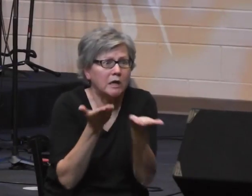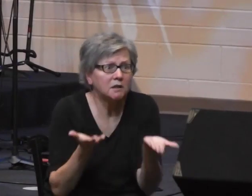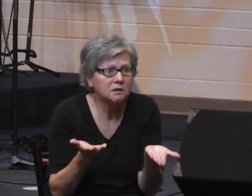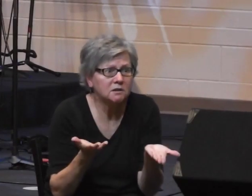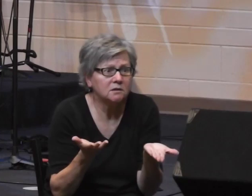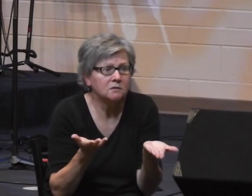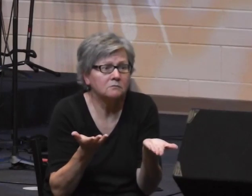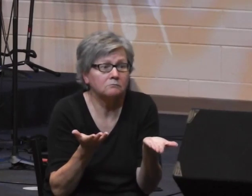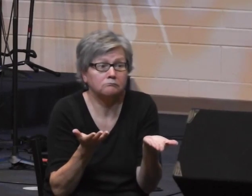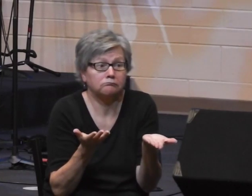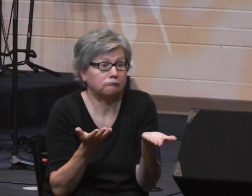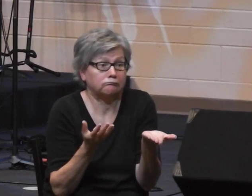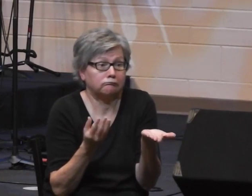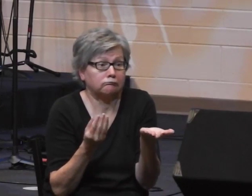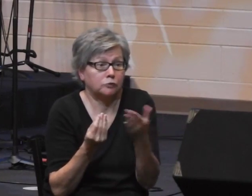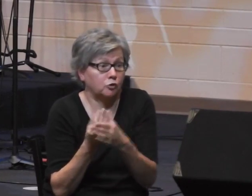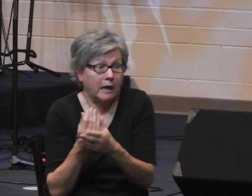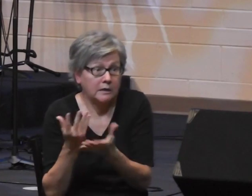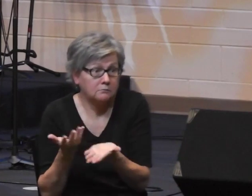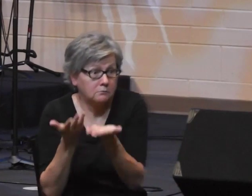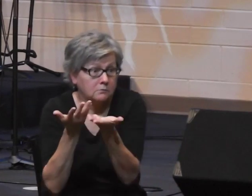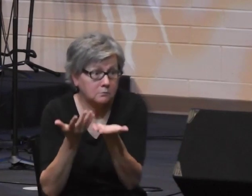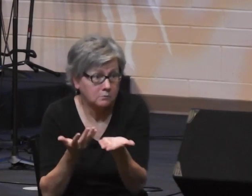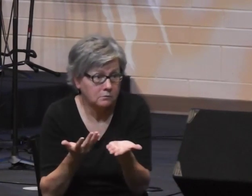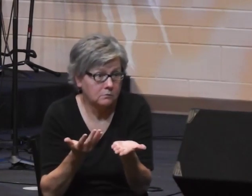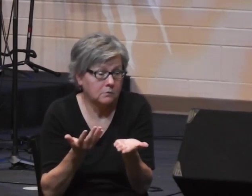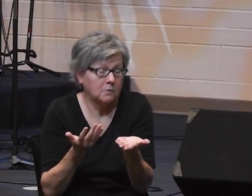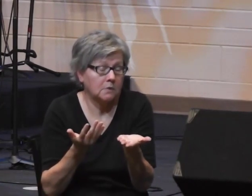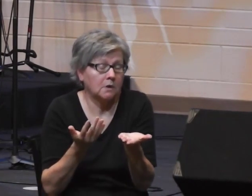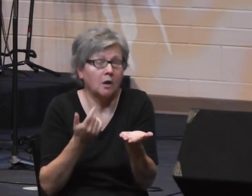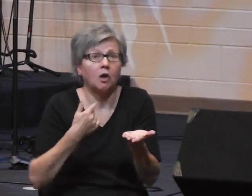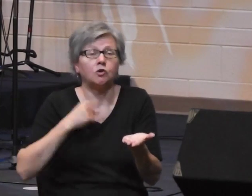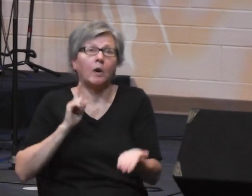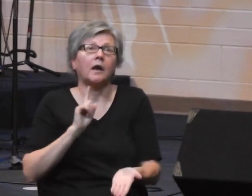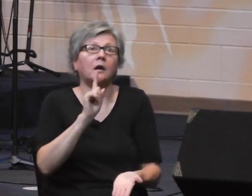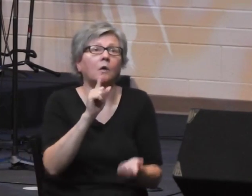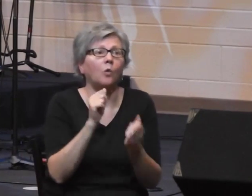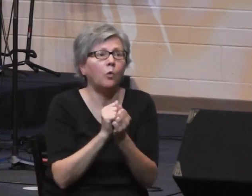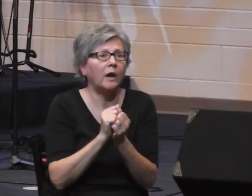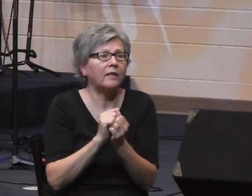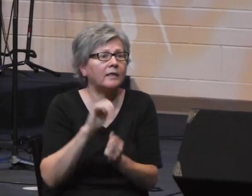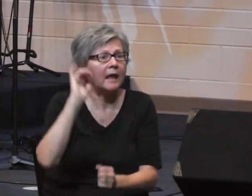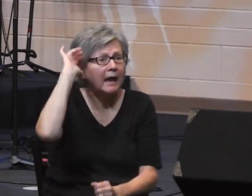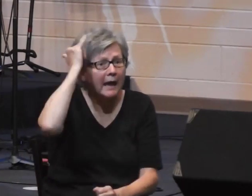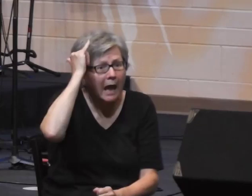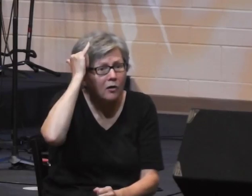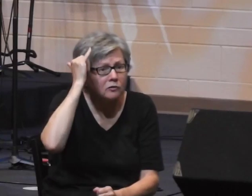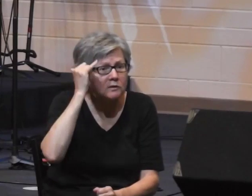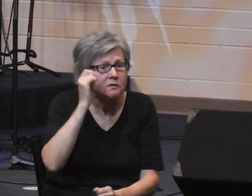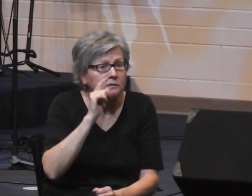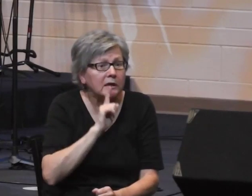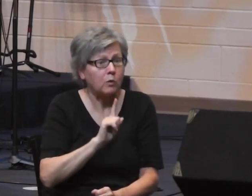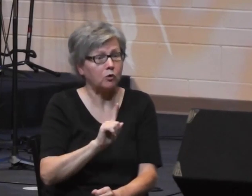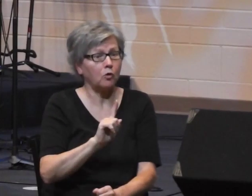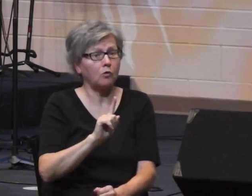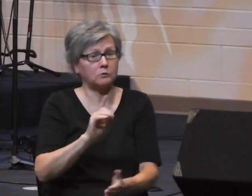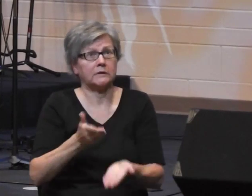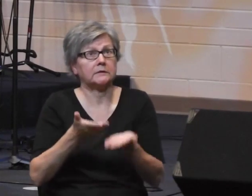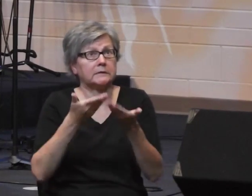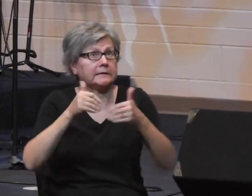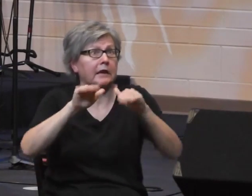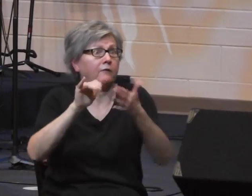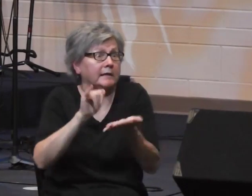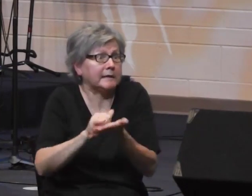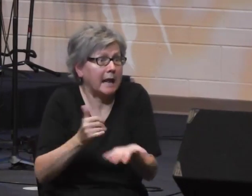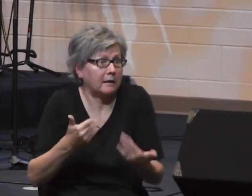offerings? Should I give him some grain or some of my crop? Shall I come before him with calves a year old? Should